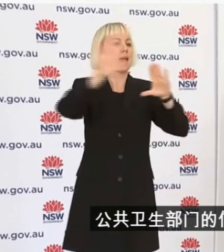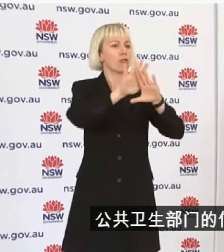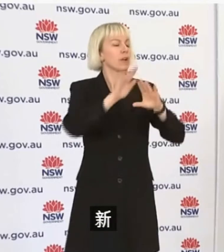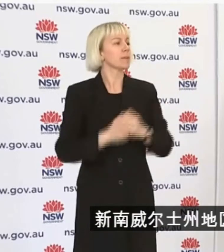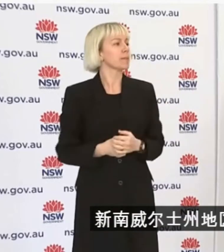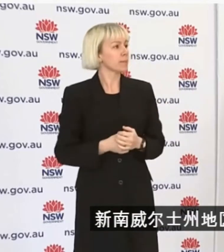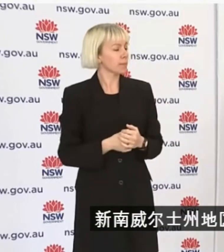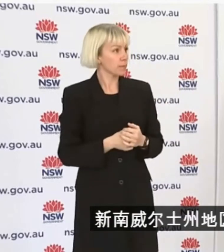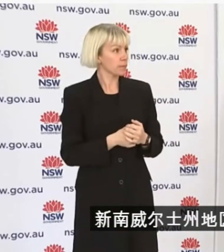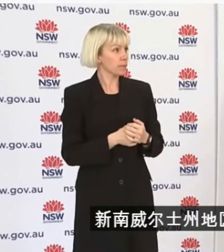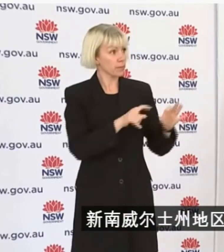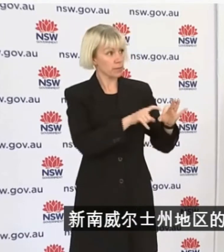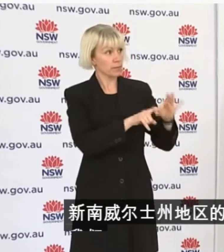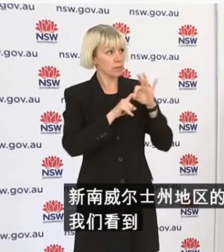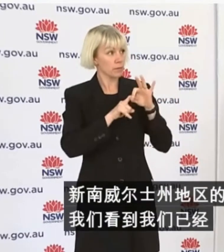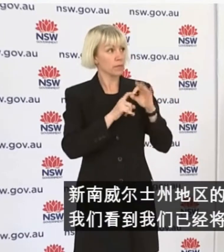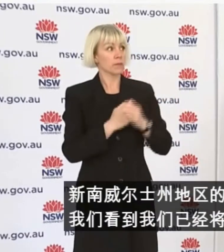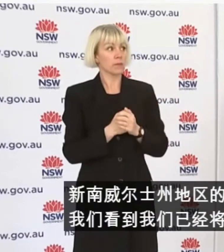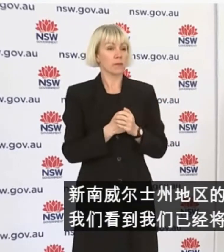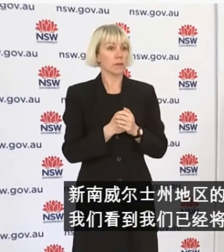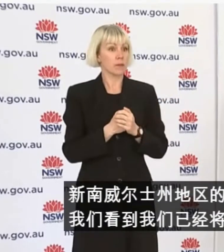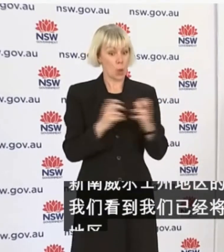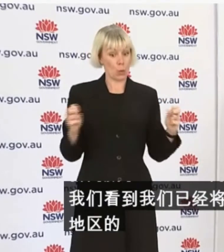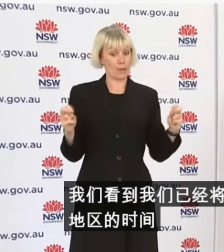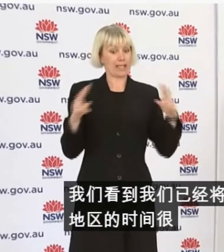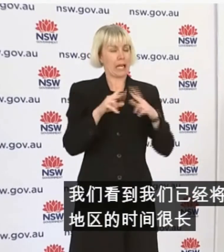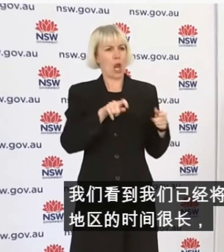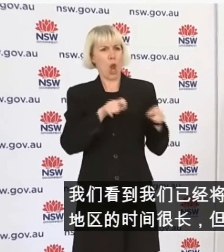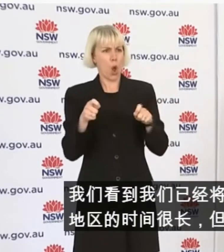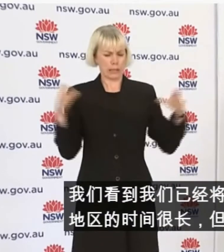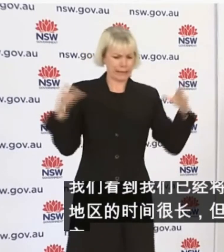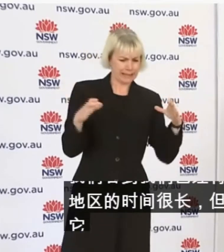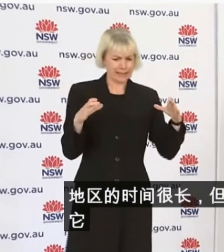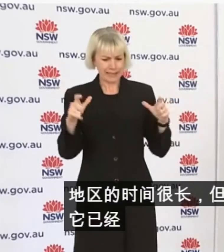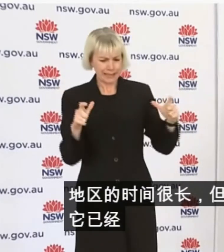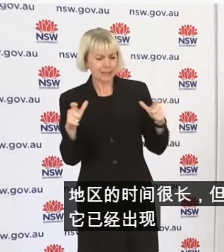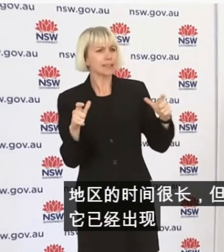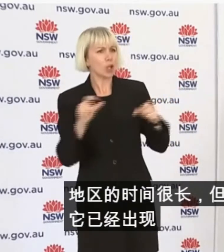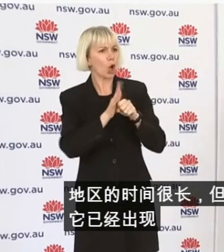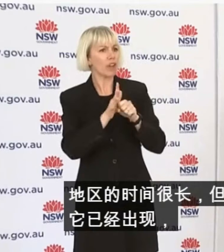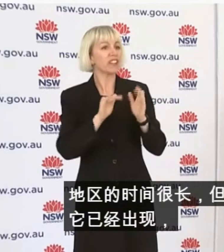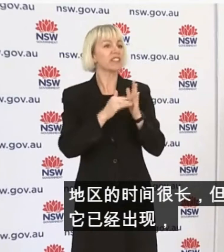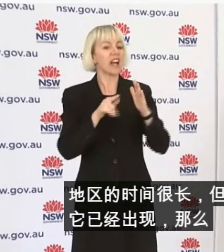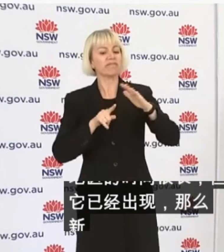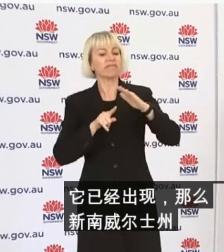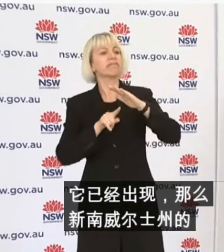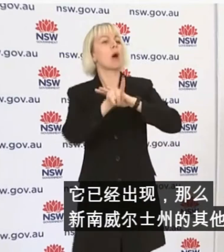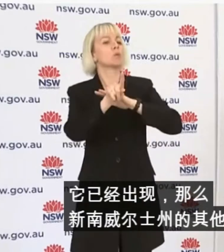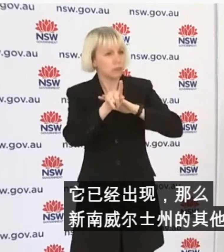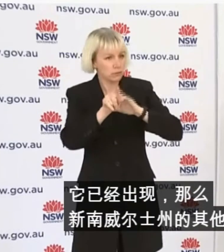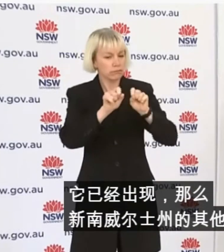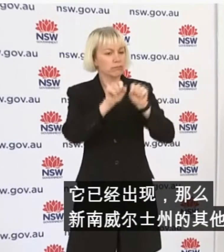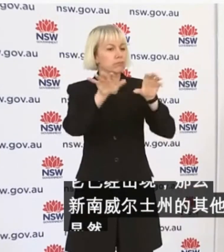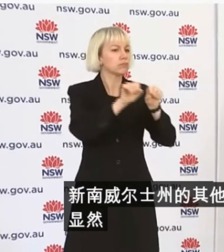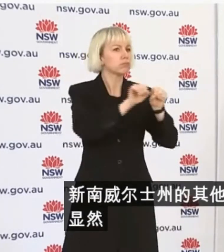threat level for regional New South Wales now that we're seeing, we've kept it out from the regions for so long, but it's emerged, and what about the rest of regional New South